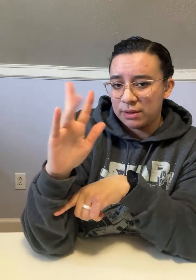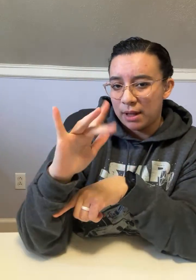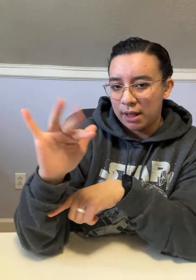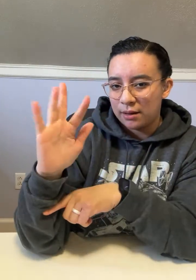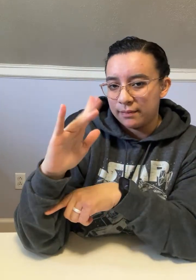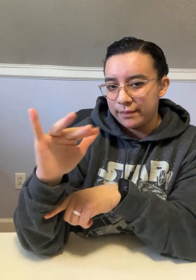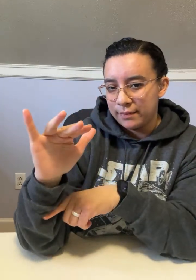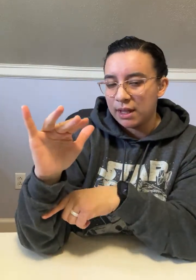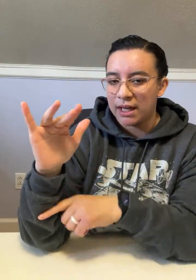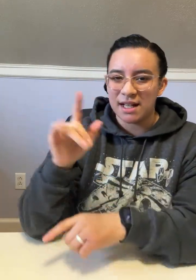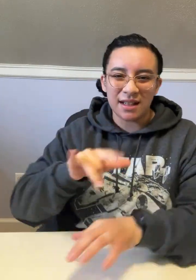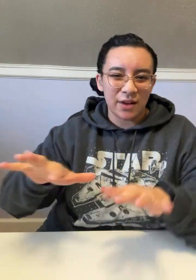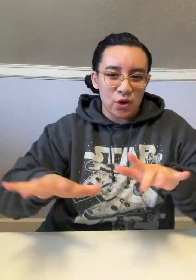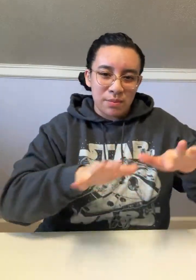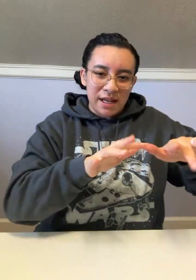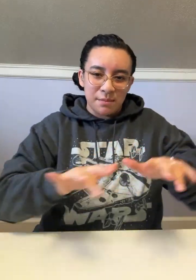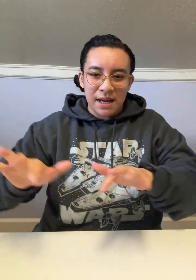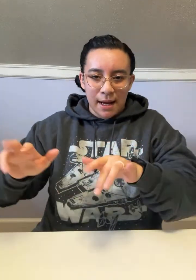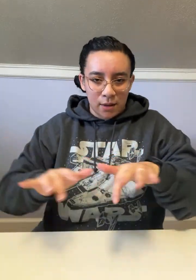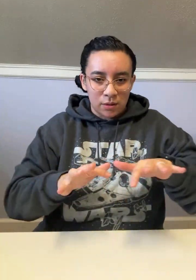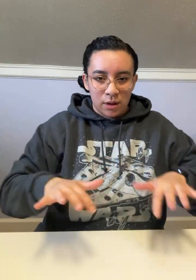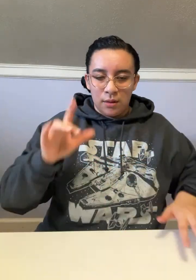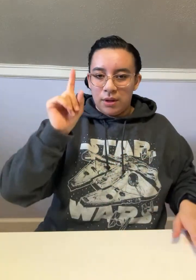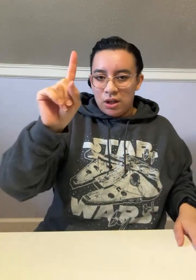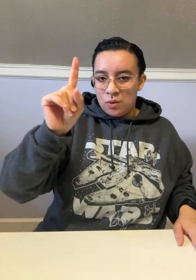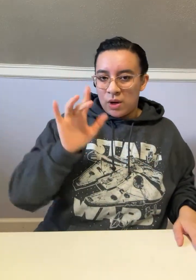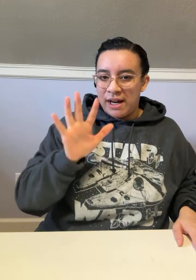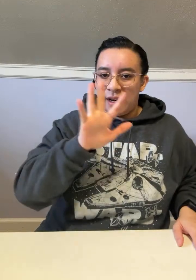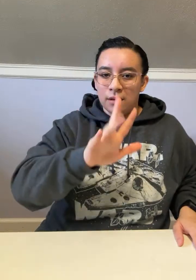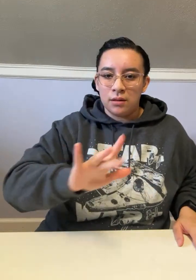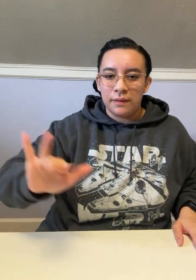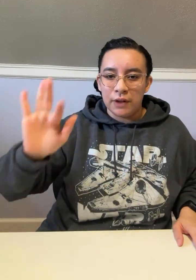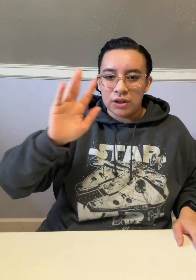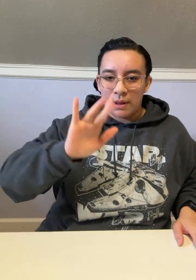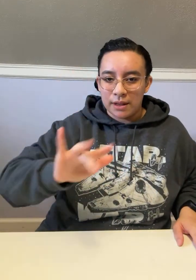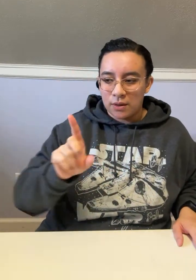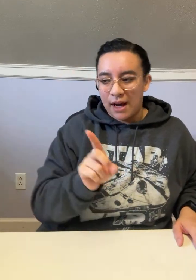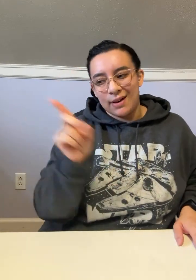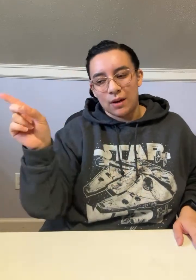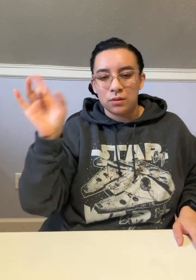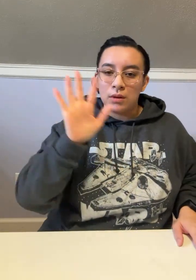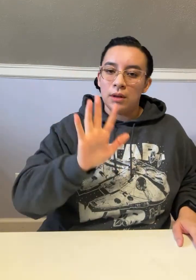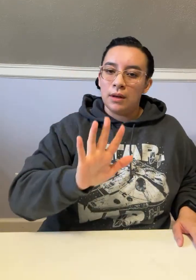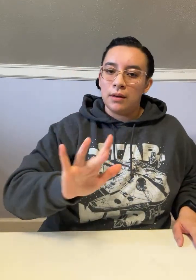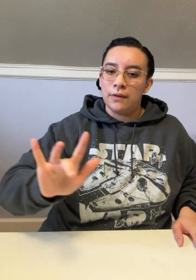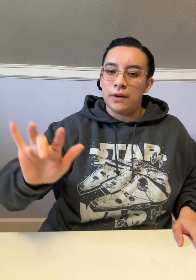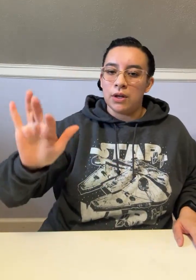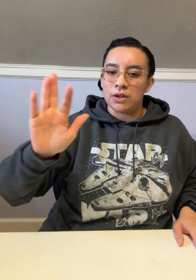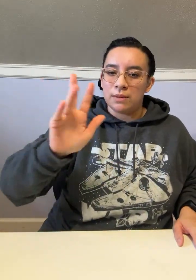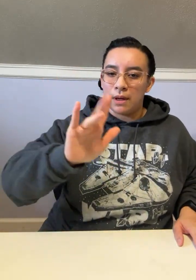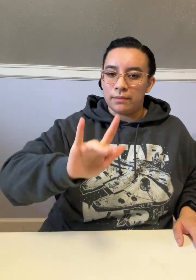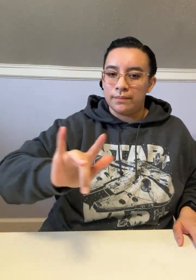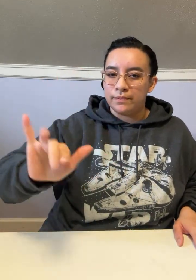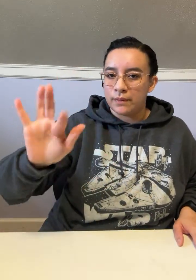fingerspelling. Okay, kind of like when you're playing the piano, but you do one hand fingerspelling. So you have it out. Fingerspell. Okay?